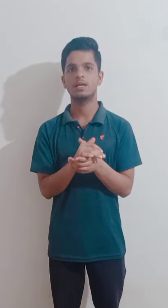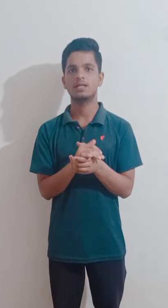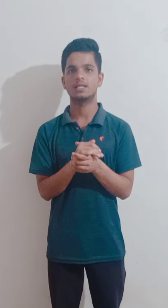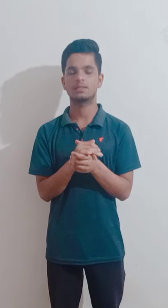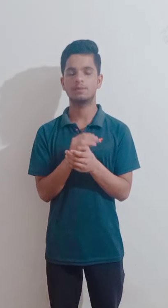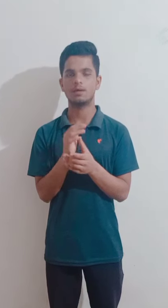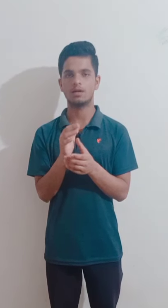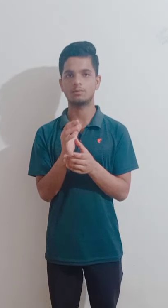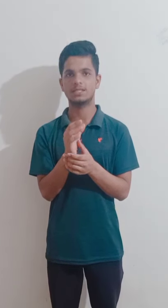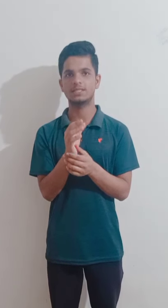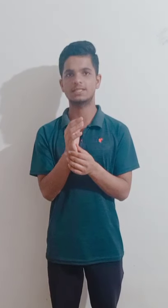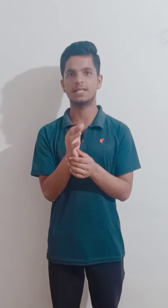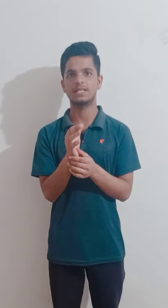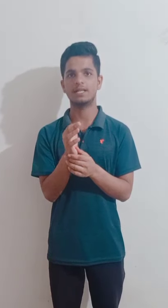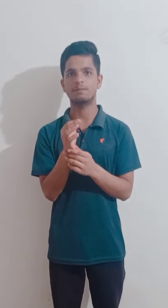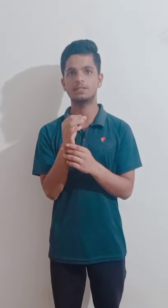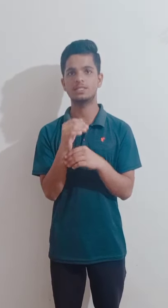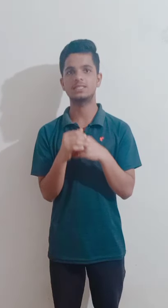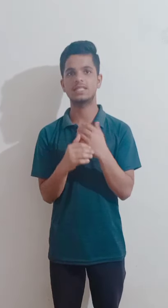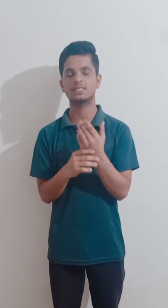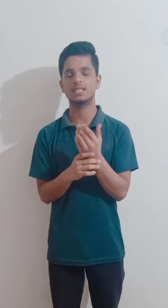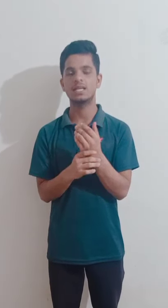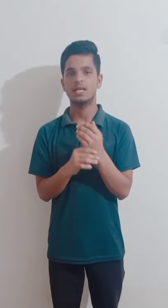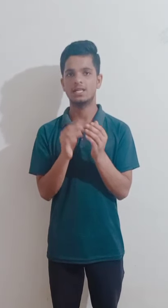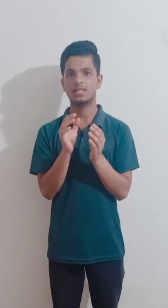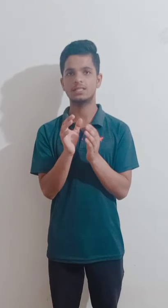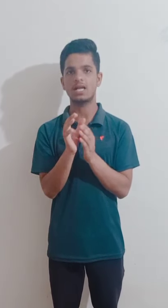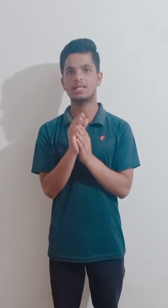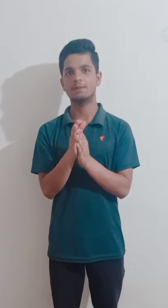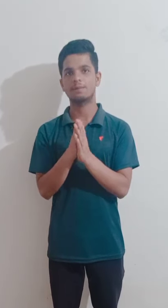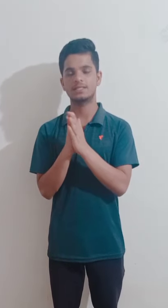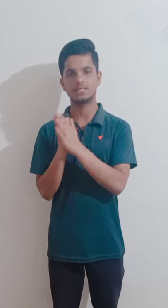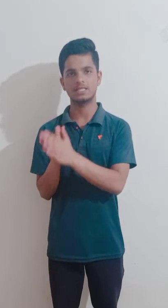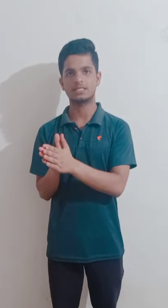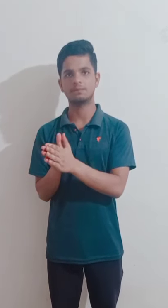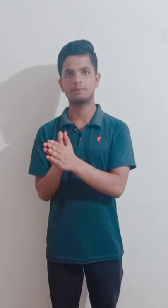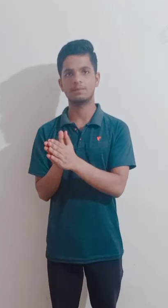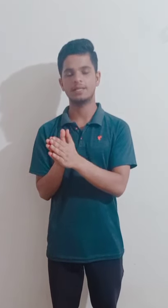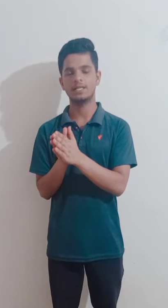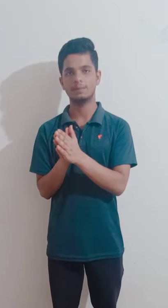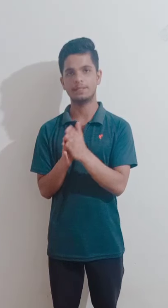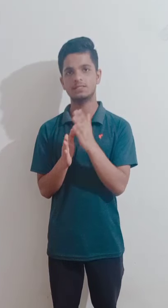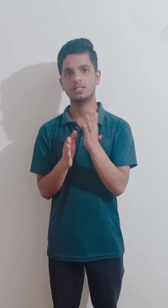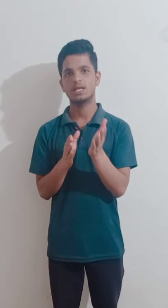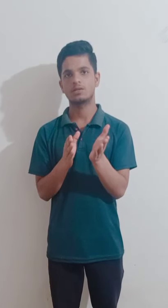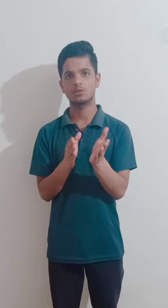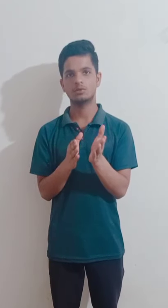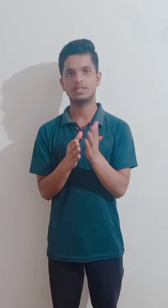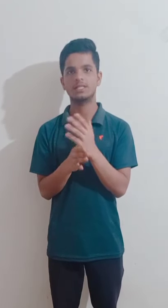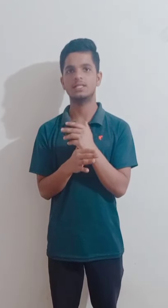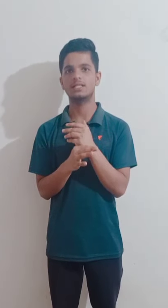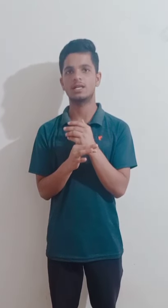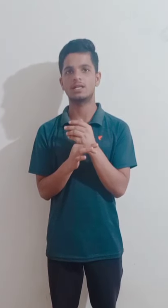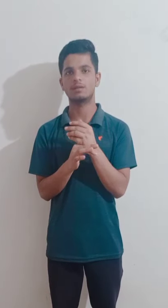SCP object is created, first it checks the it is already present in SCP memory. If it is true, then it